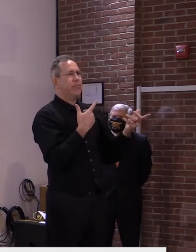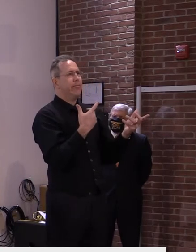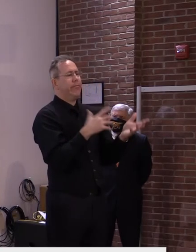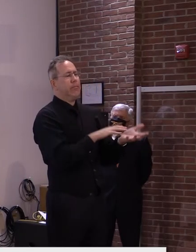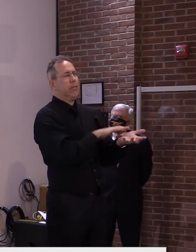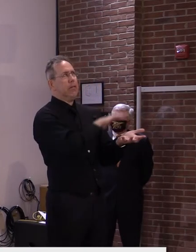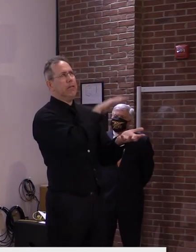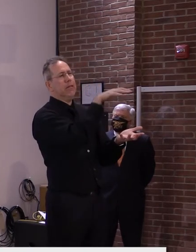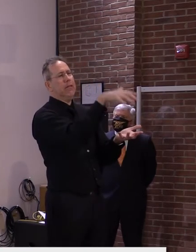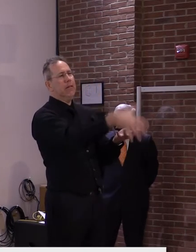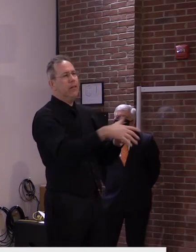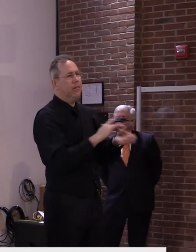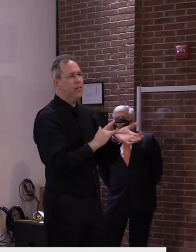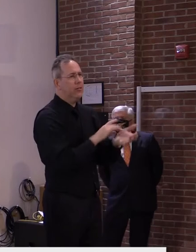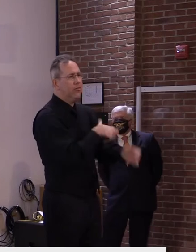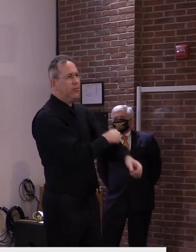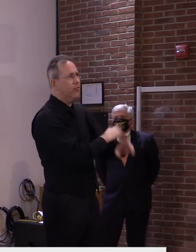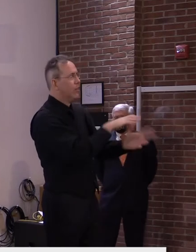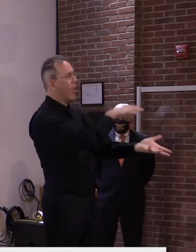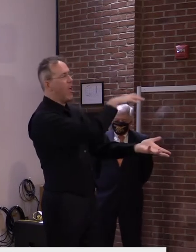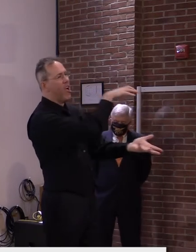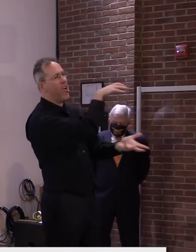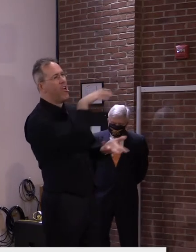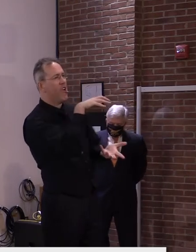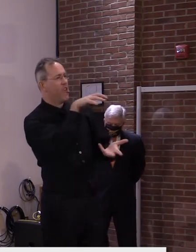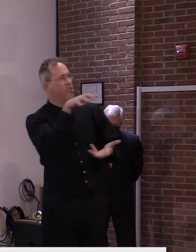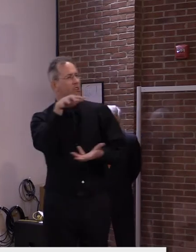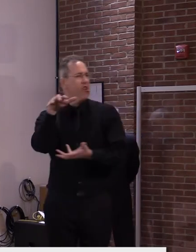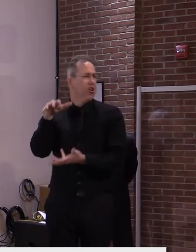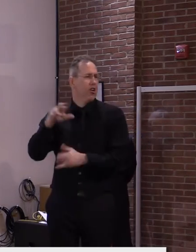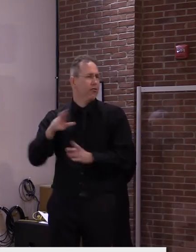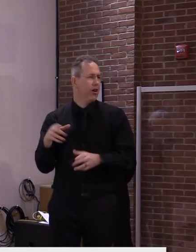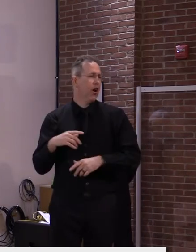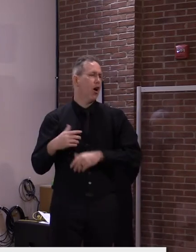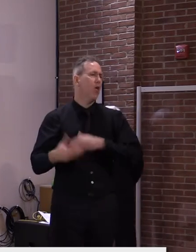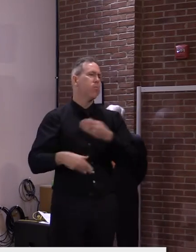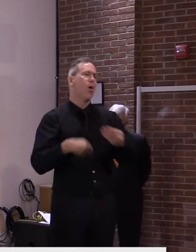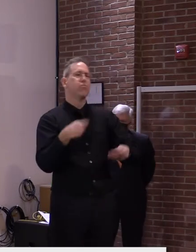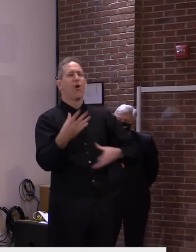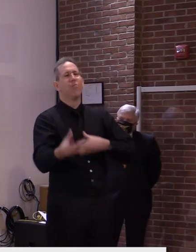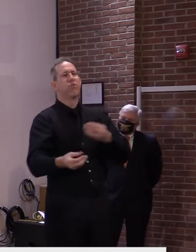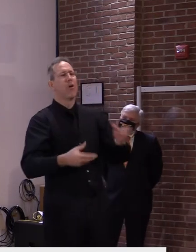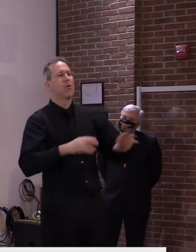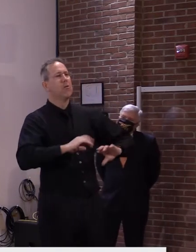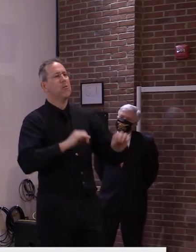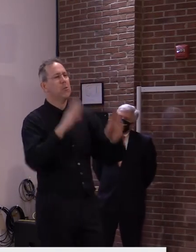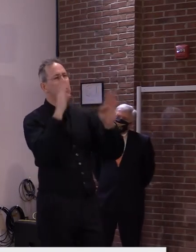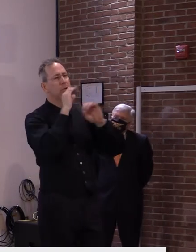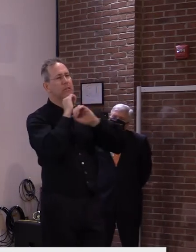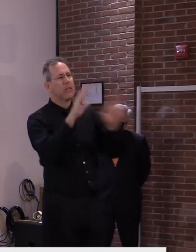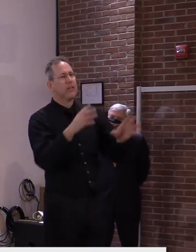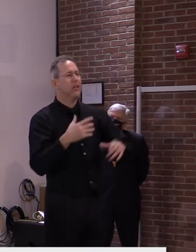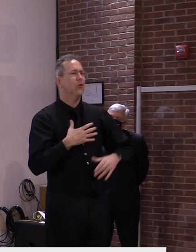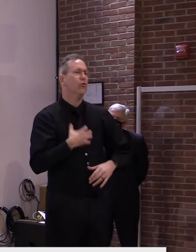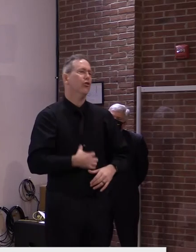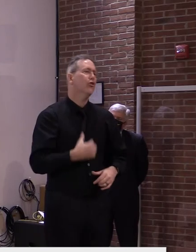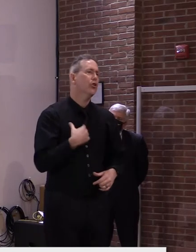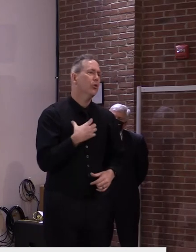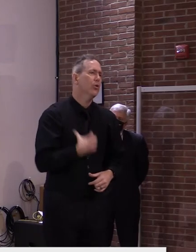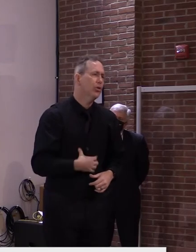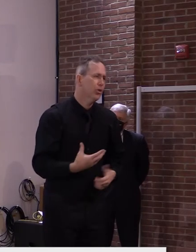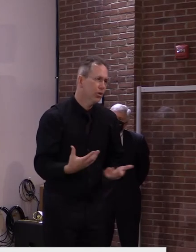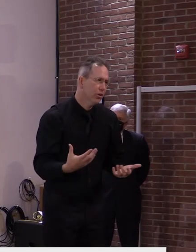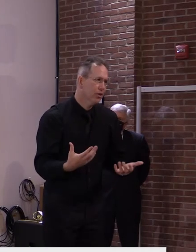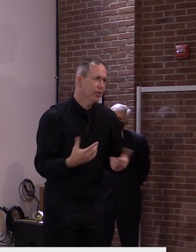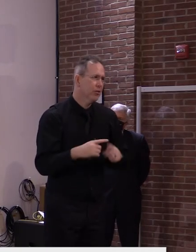in the next month, and we could reassure everybody that they're gonna get what they want. But with 8,000 to 9,000 doses